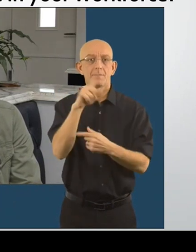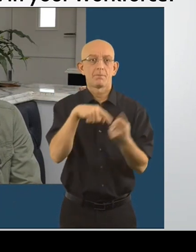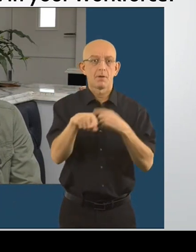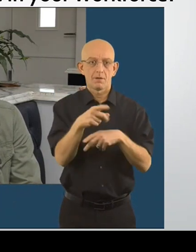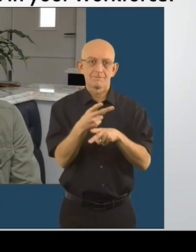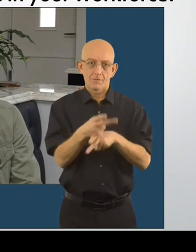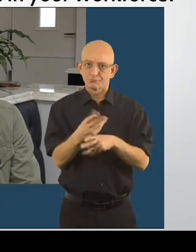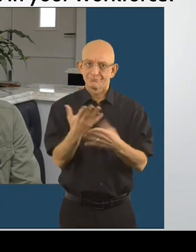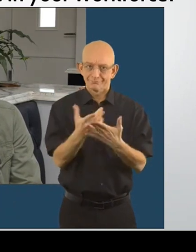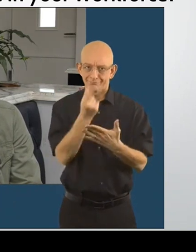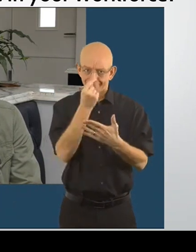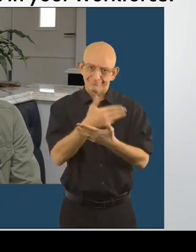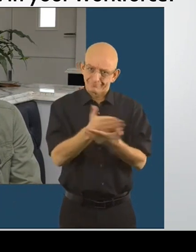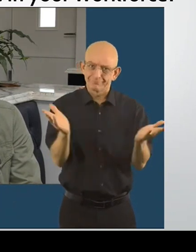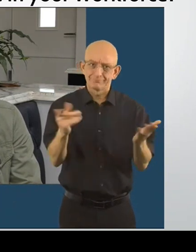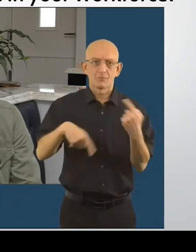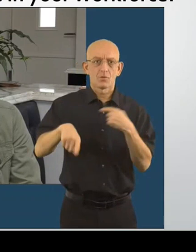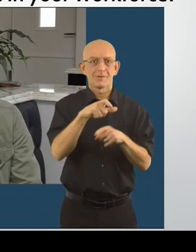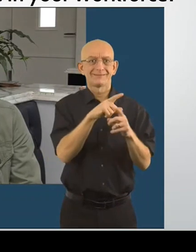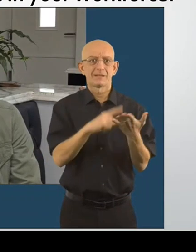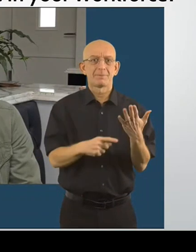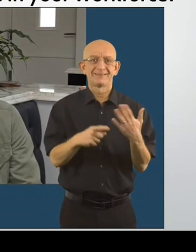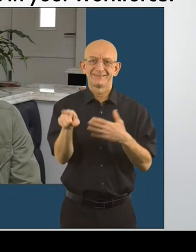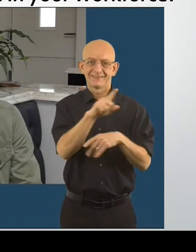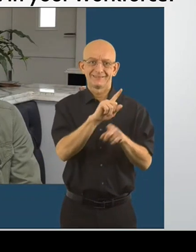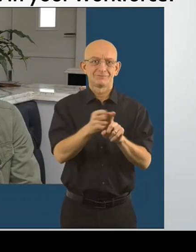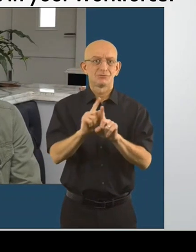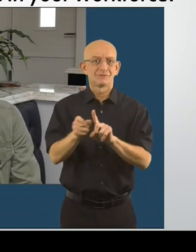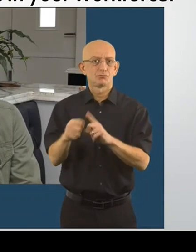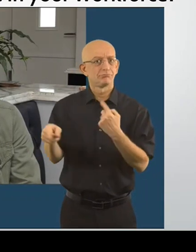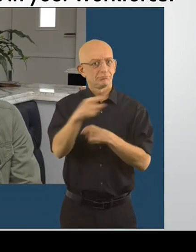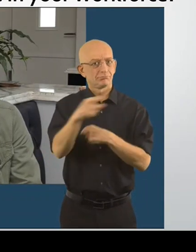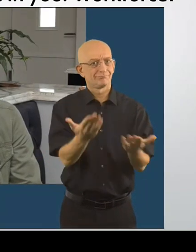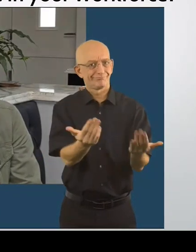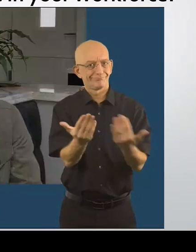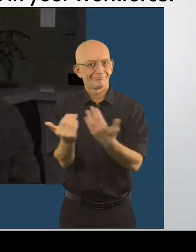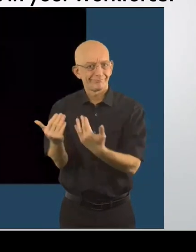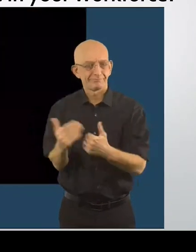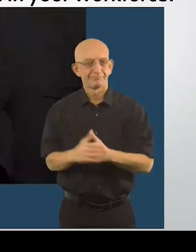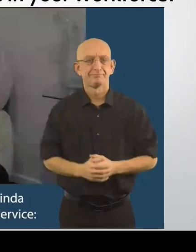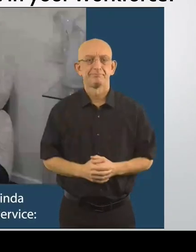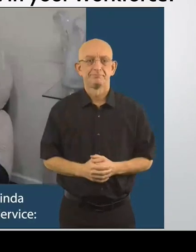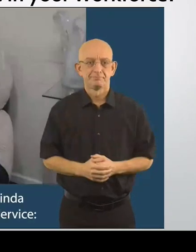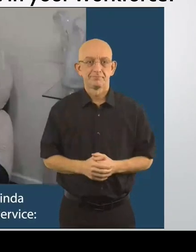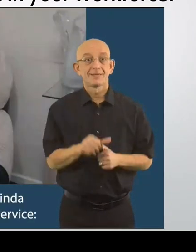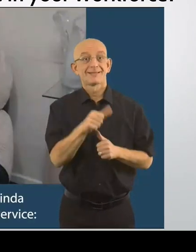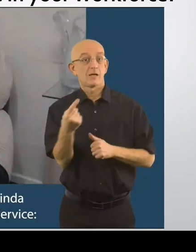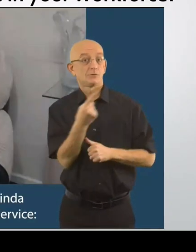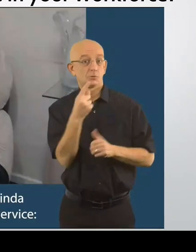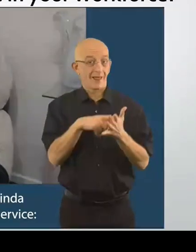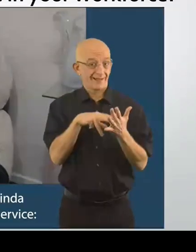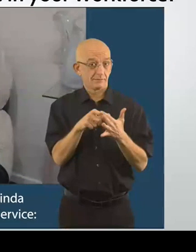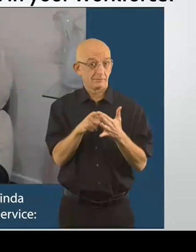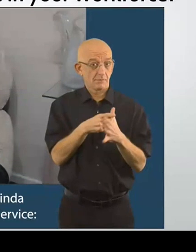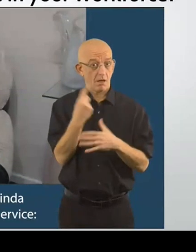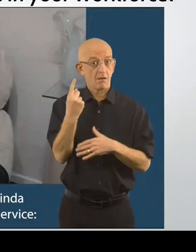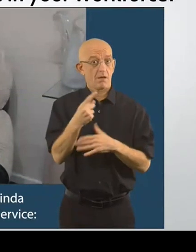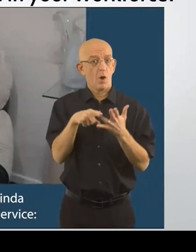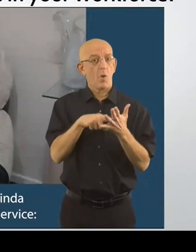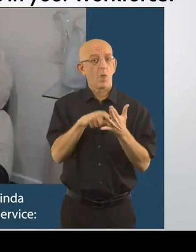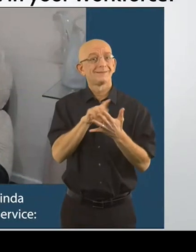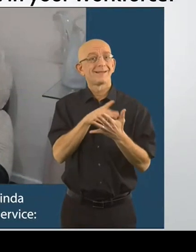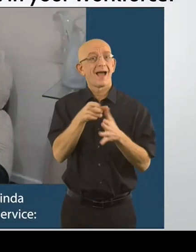to people that fostering is a possibility for people with disabilities. The next person speaking will be